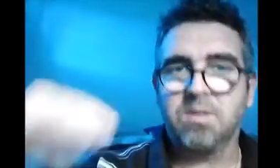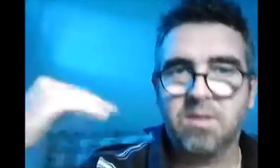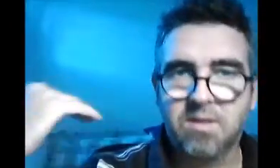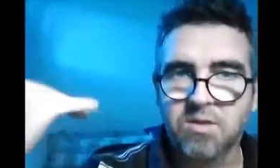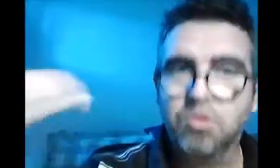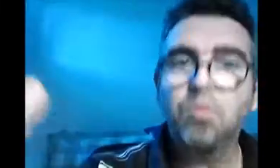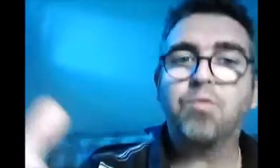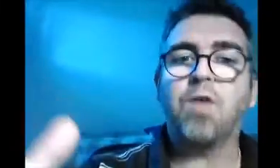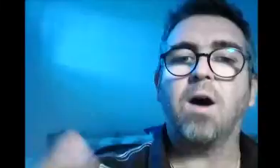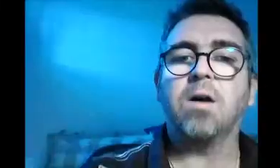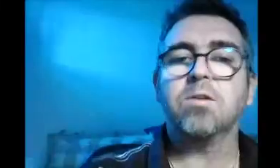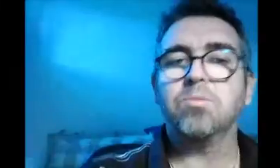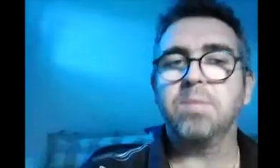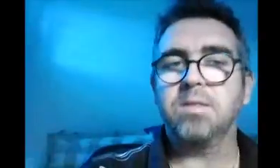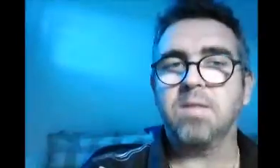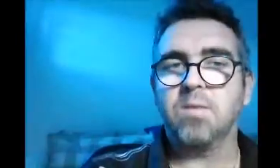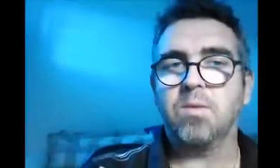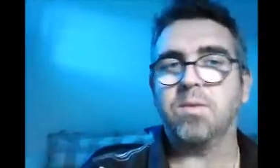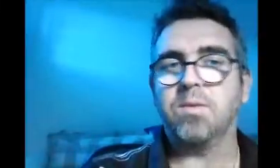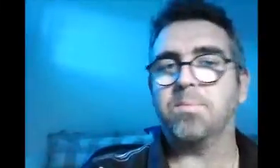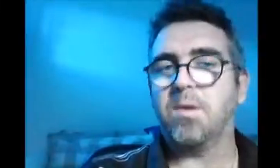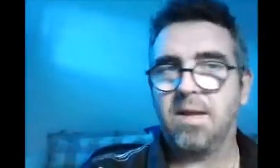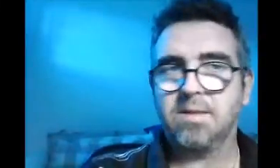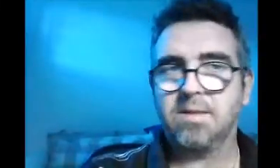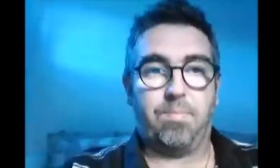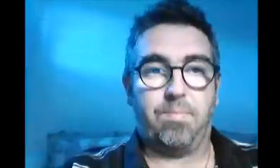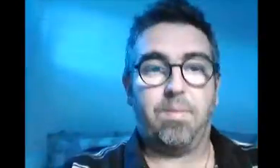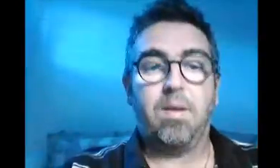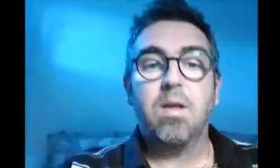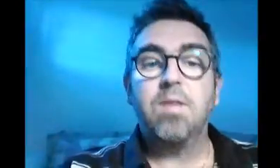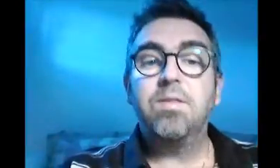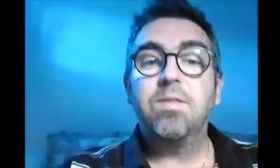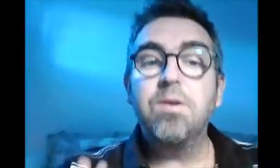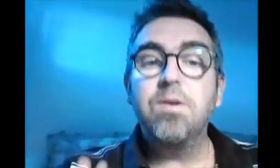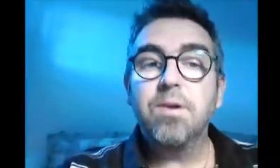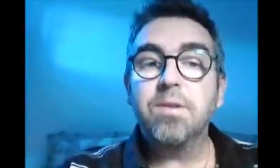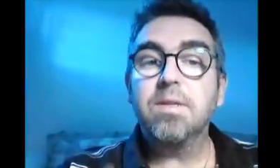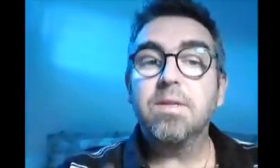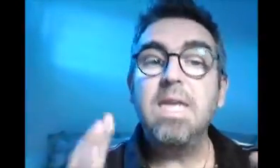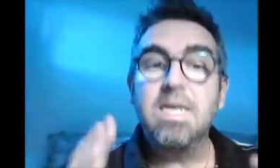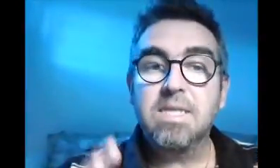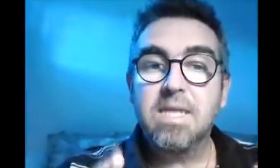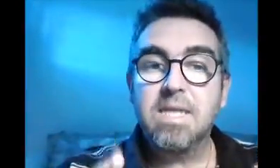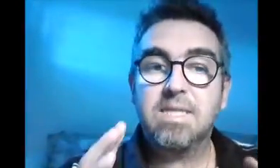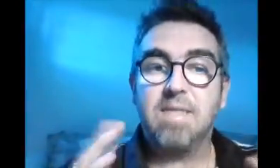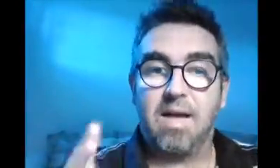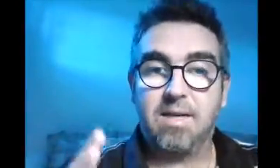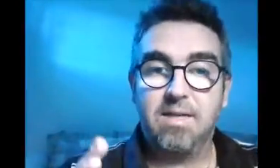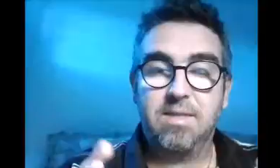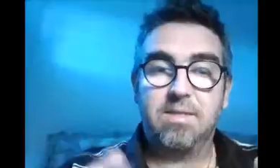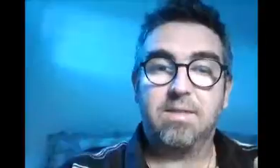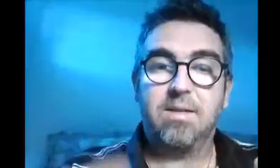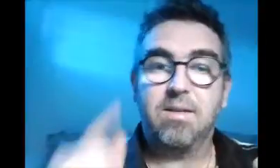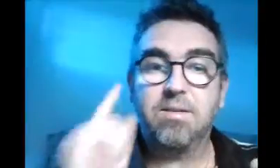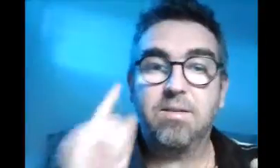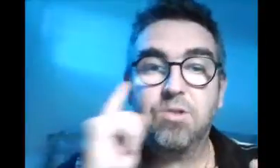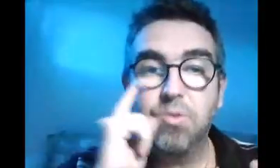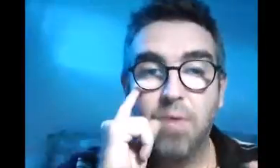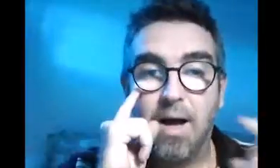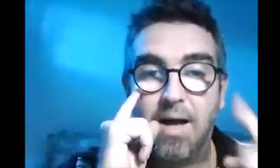that it is too far to be seen with the parallax. The Earth is exactly the two